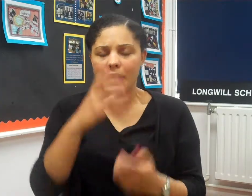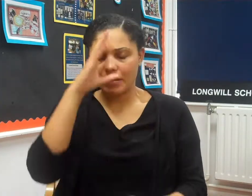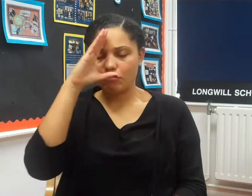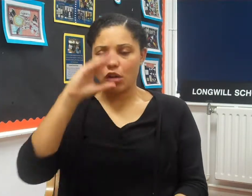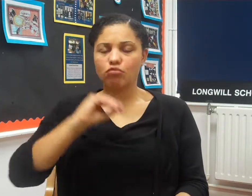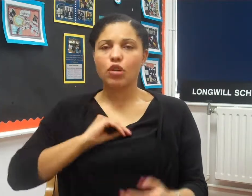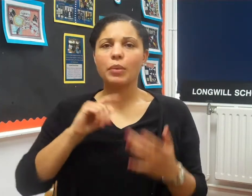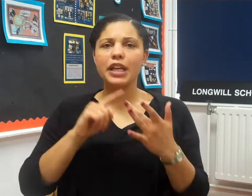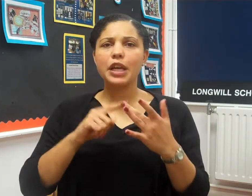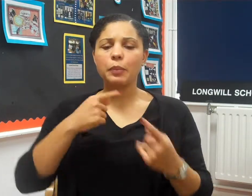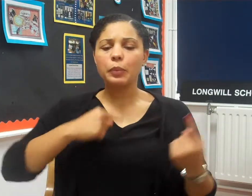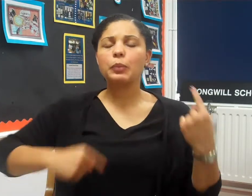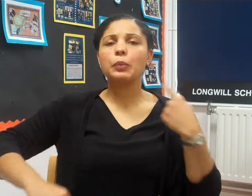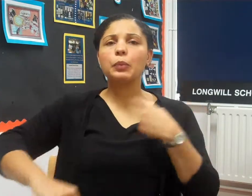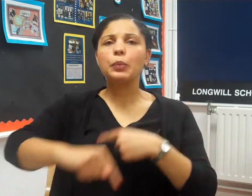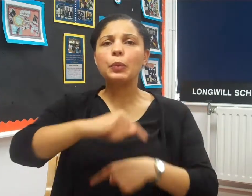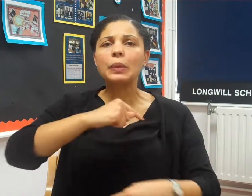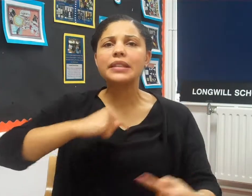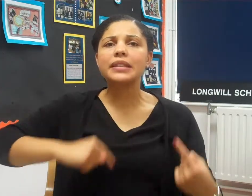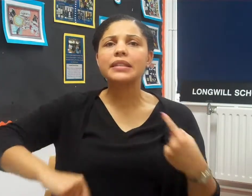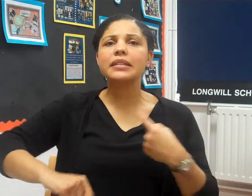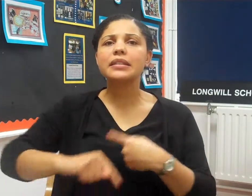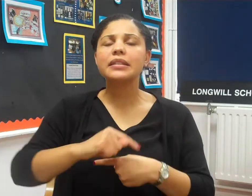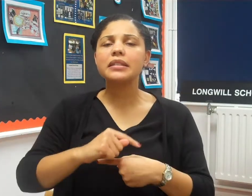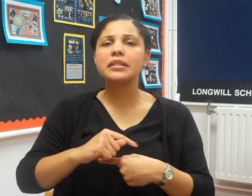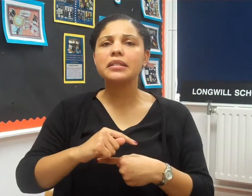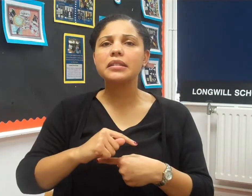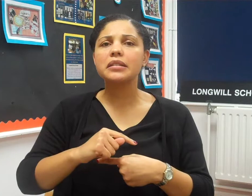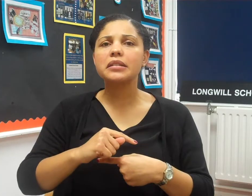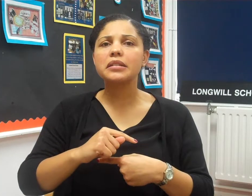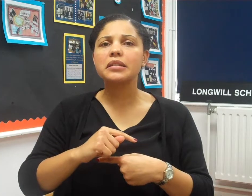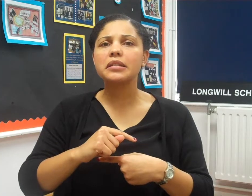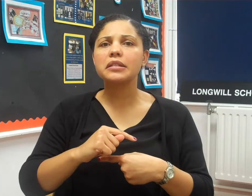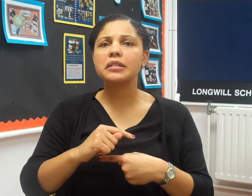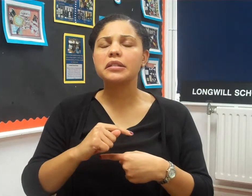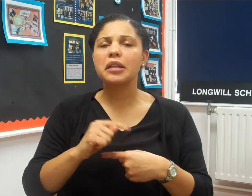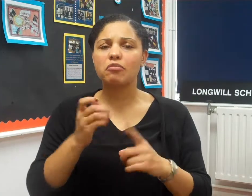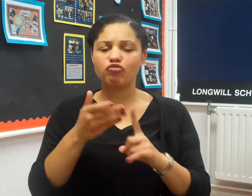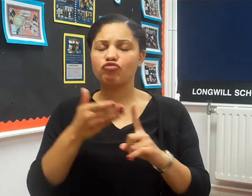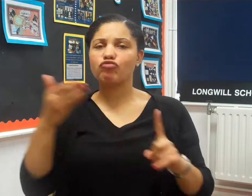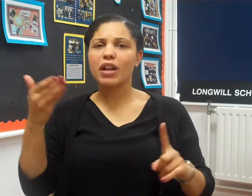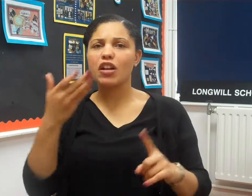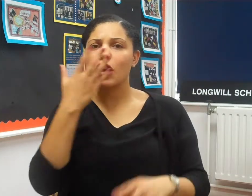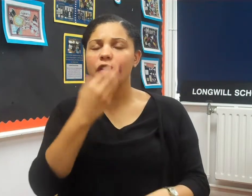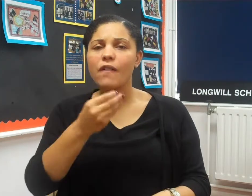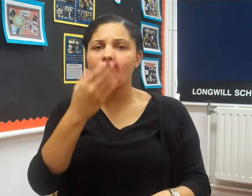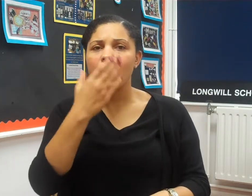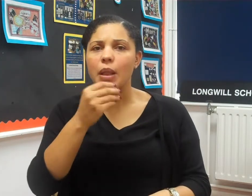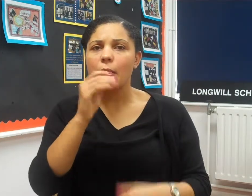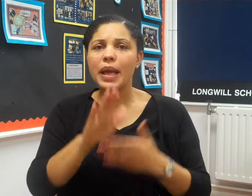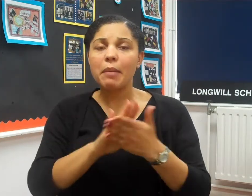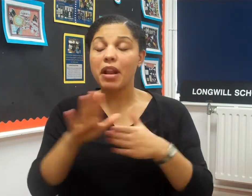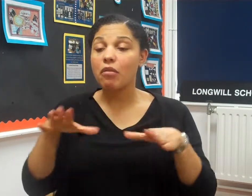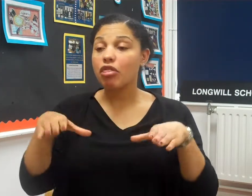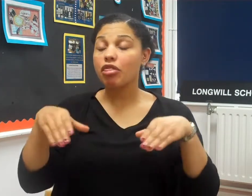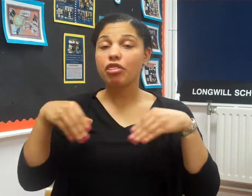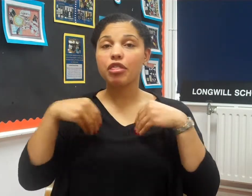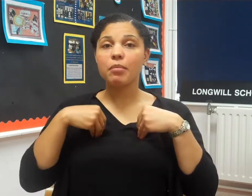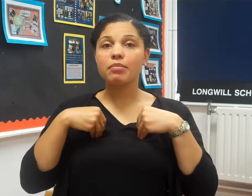what to look out for, so that when you are exposed to the virus, you can start fighting it straight away, and often prevent you from